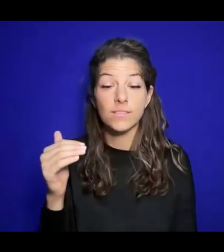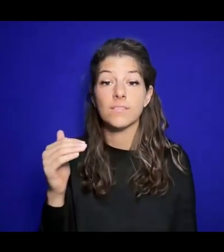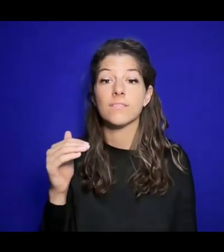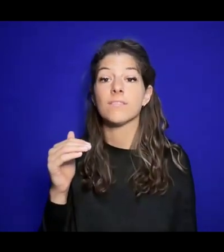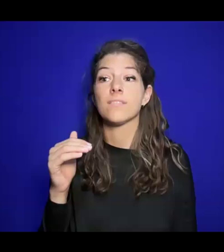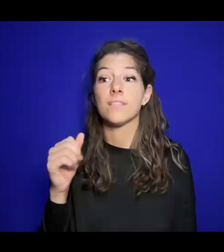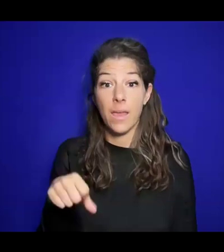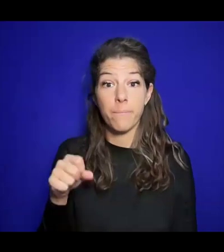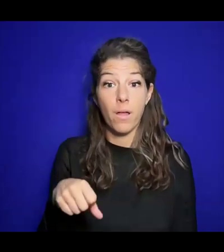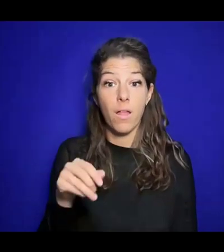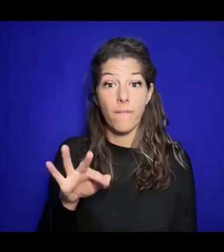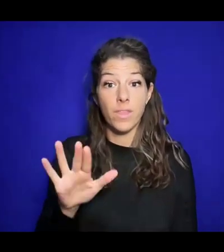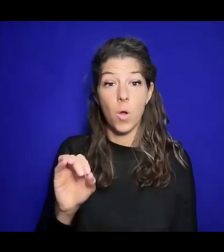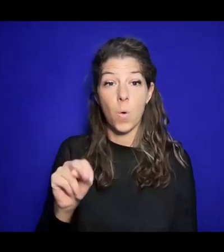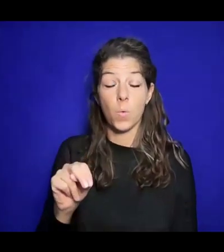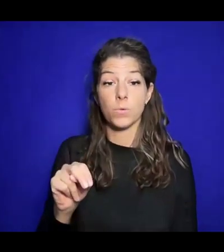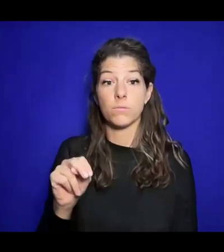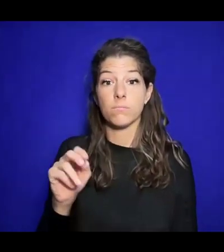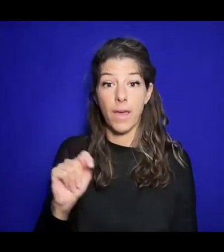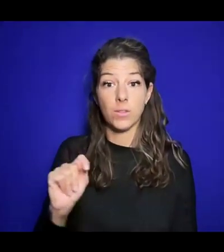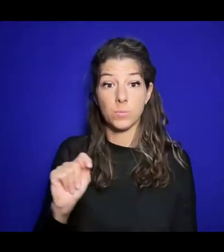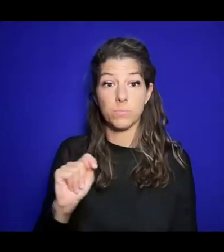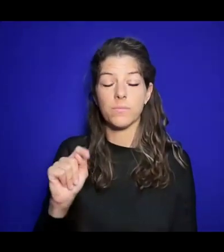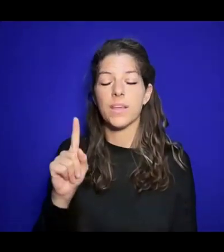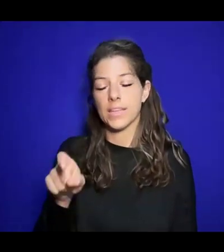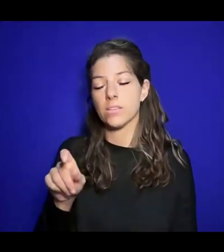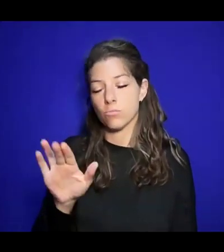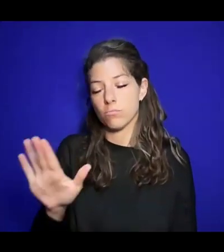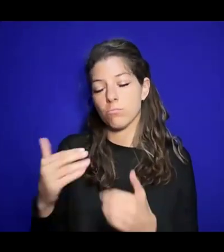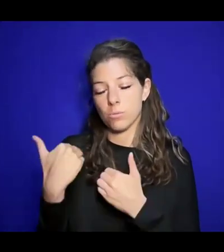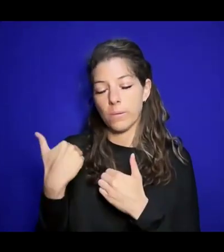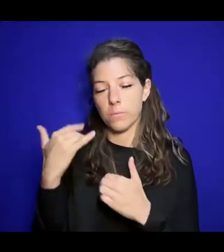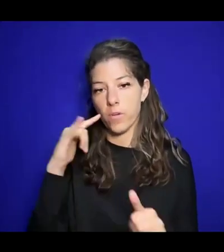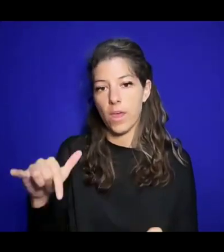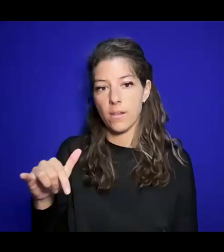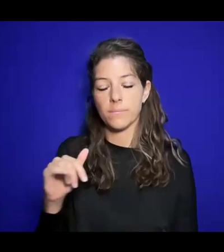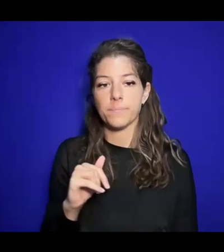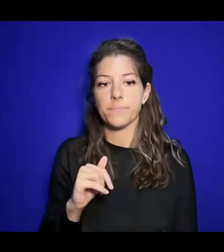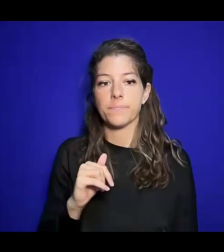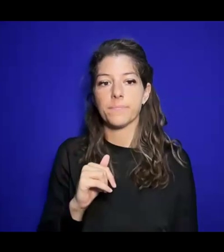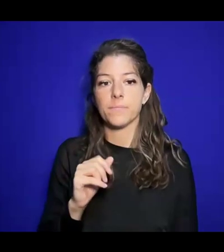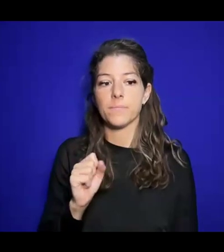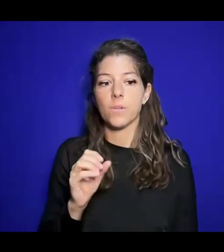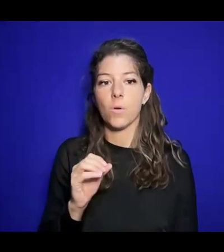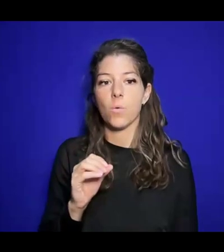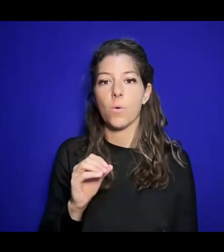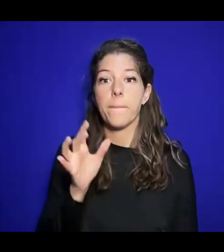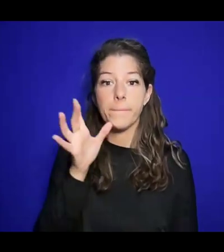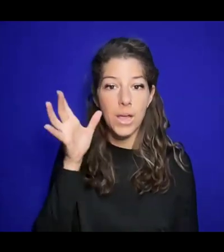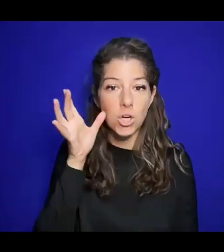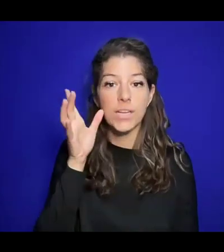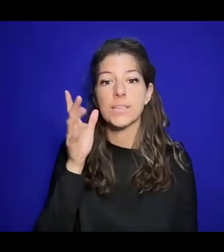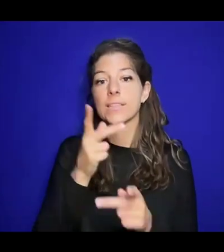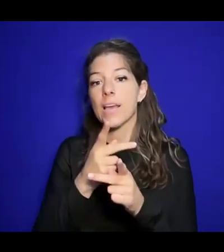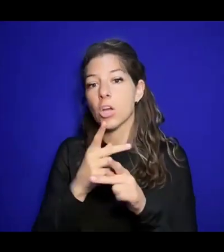they're capable of doing their own bowel program, they need to do their own bowel program. Okay, so a parent or a